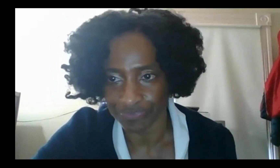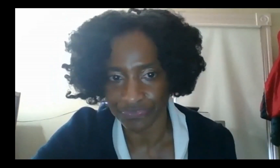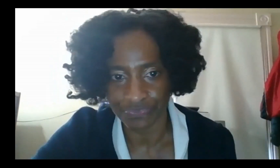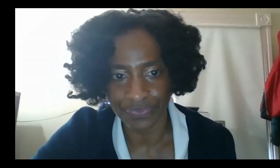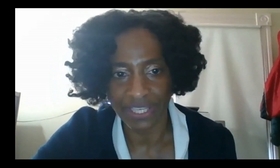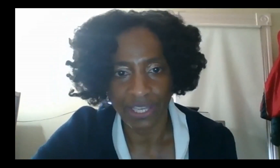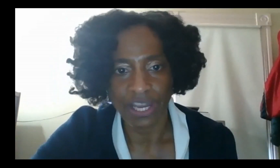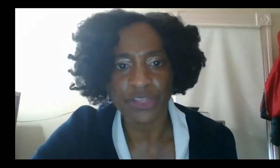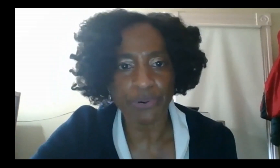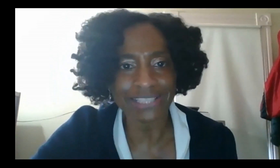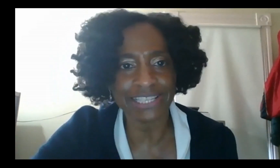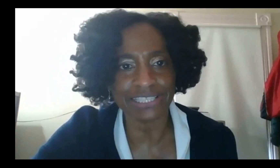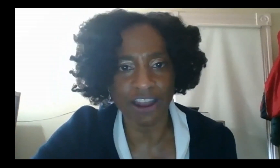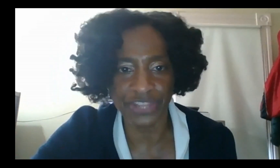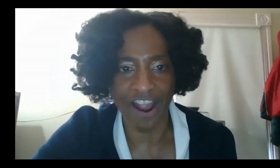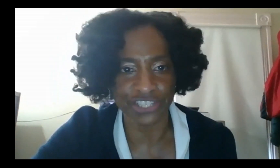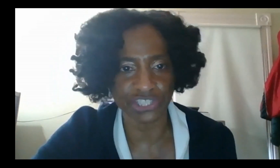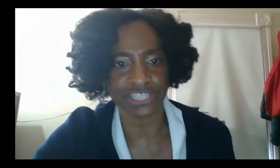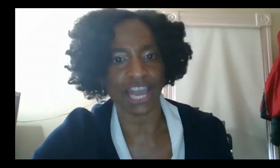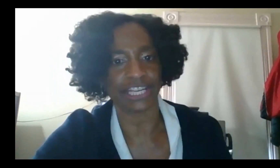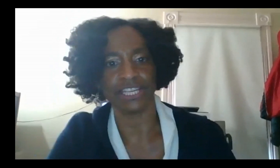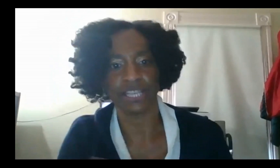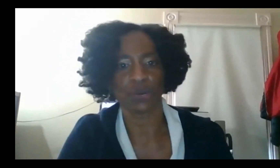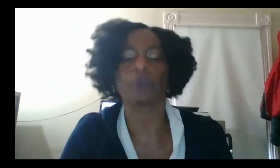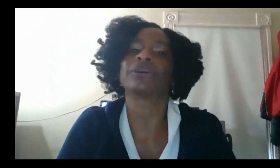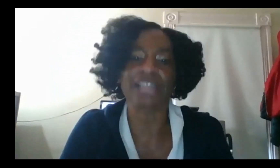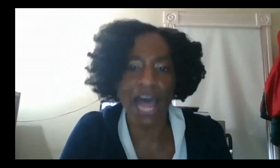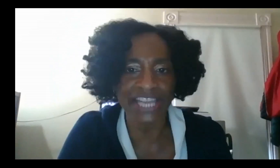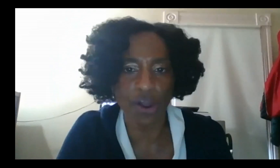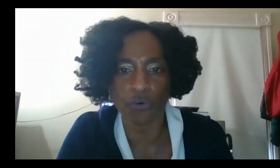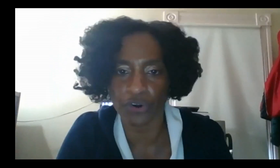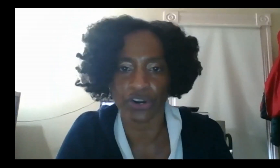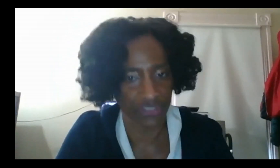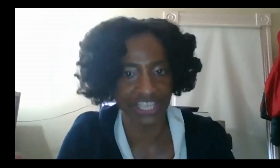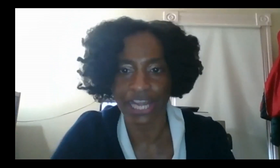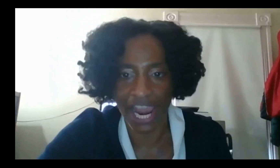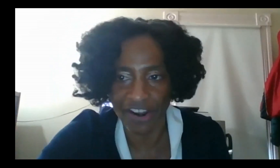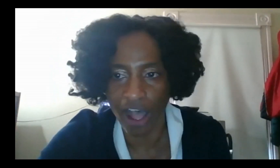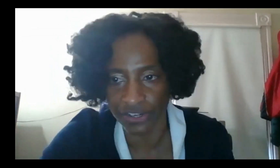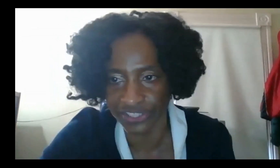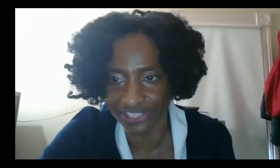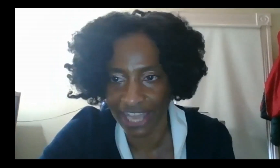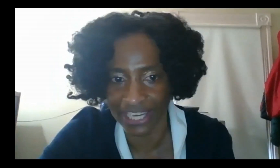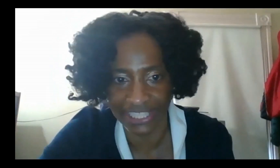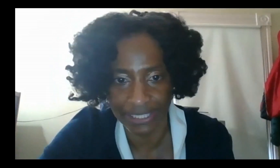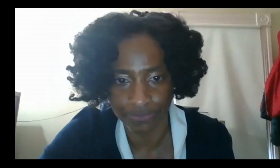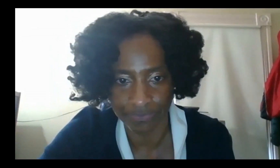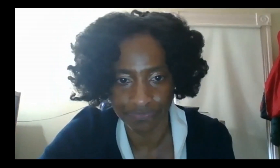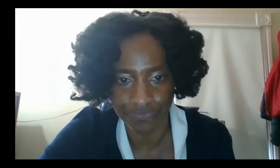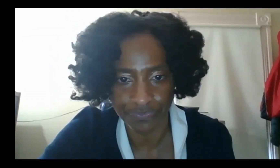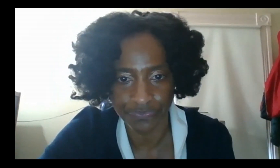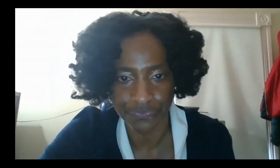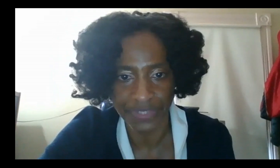president. The president of the Honor Society will preside over the entire Honor Society.